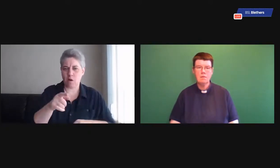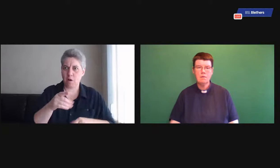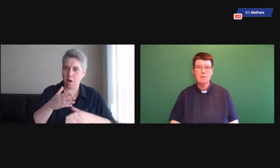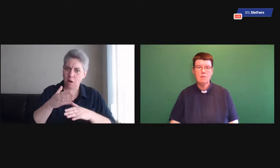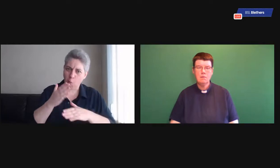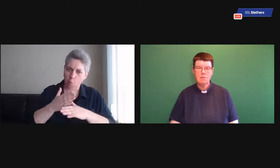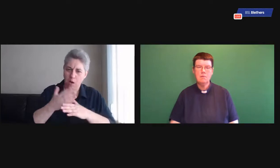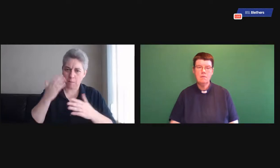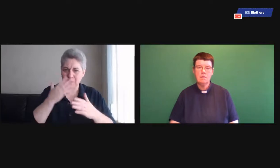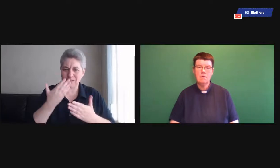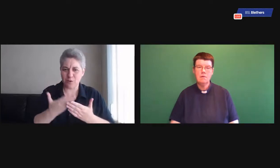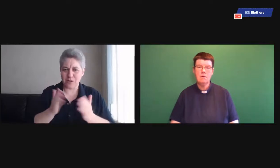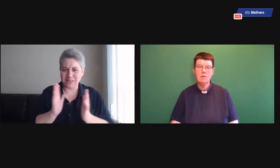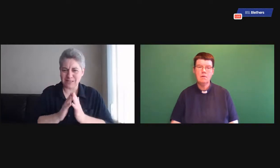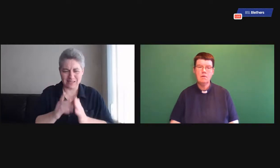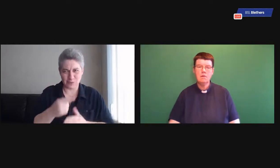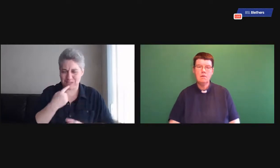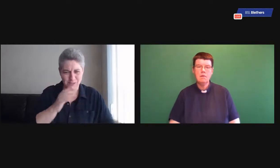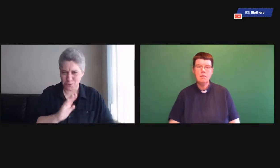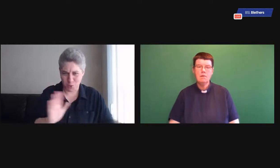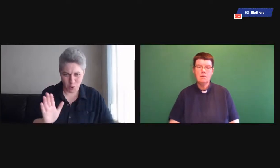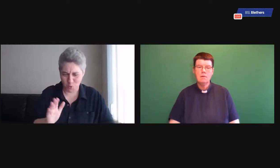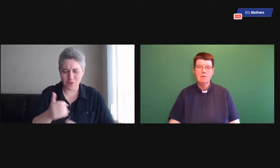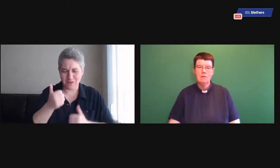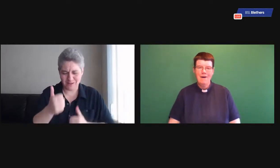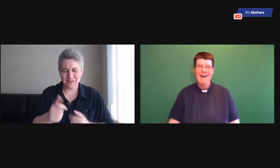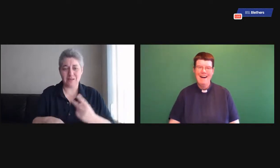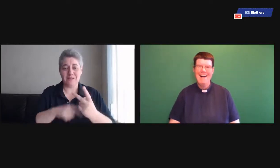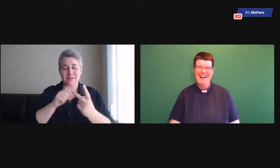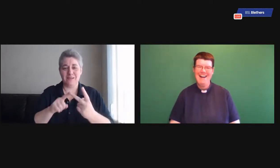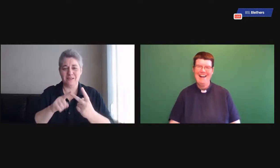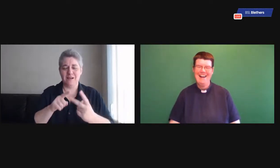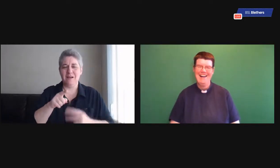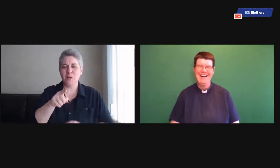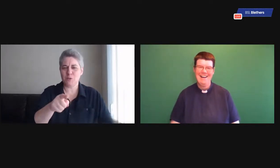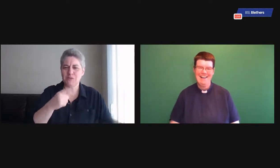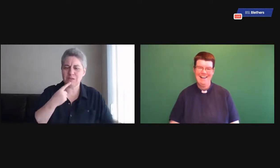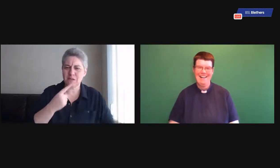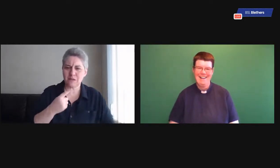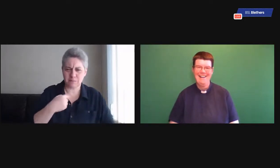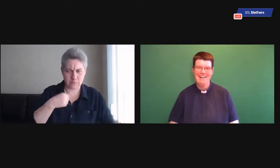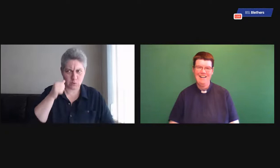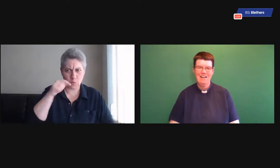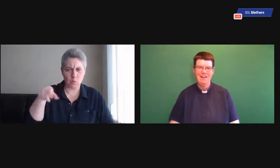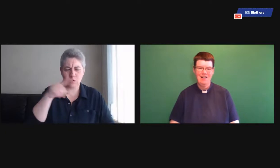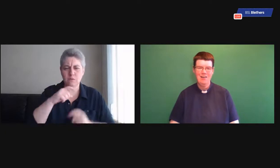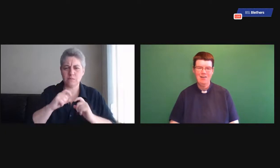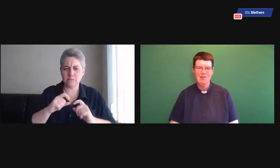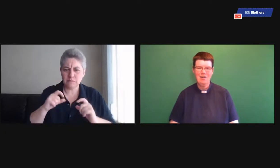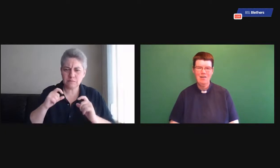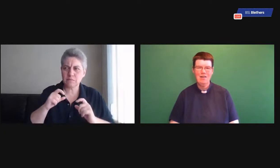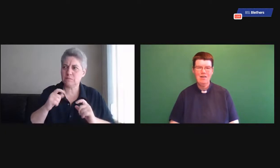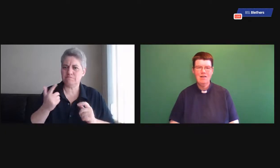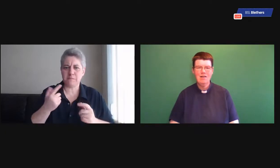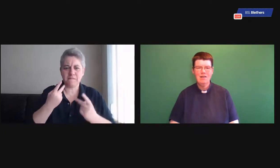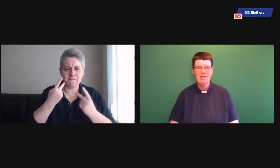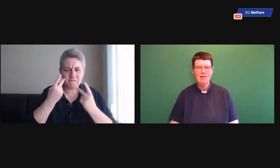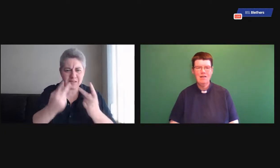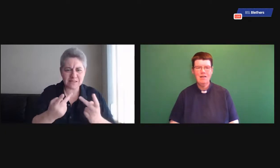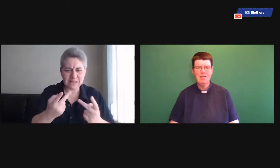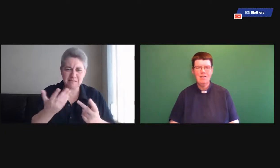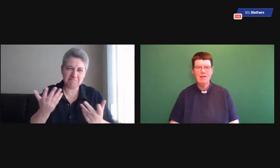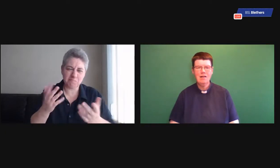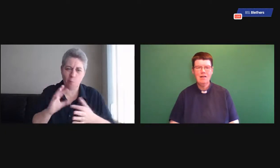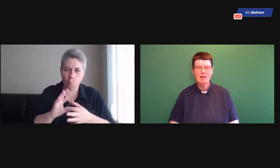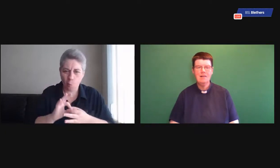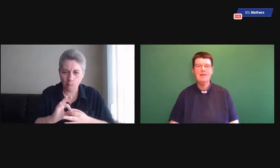Now, as I said before, everybody says ministers are only busy on a Sunday. And we know that's not true.